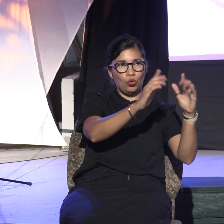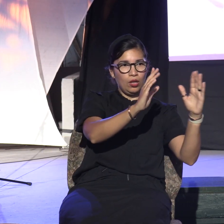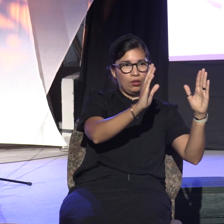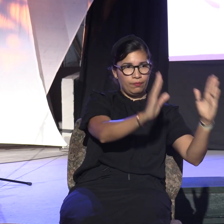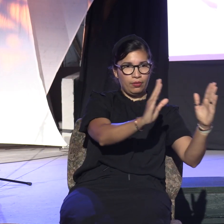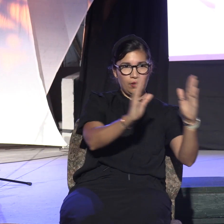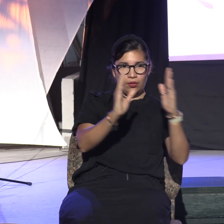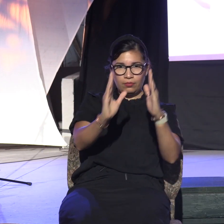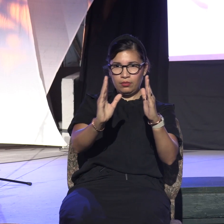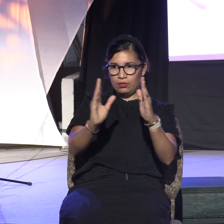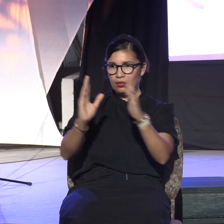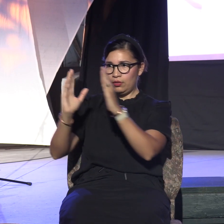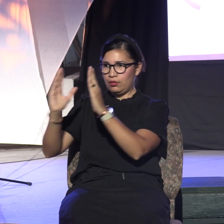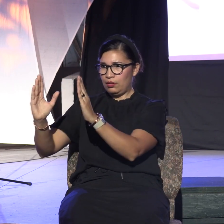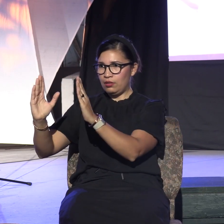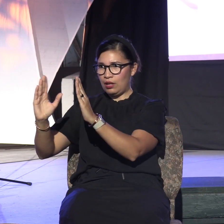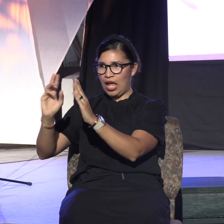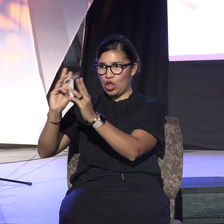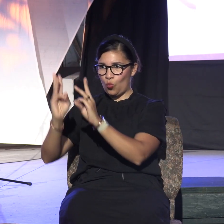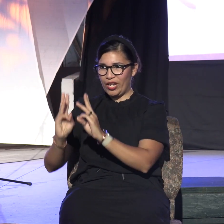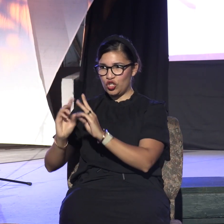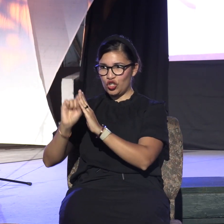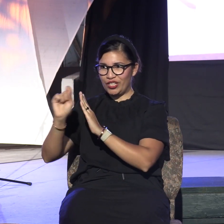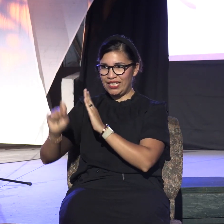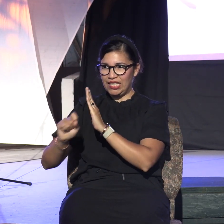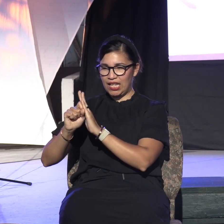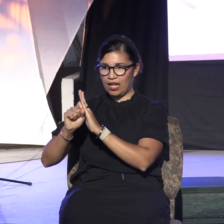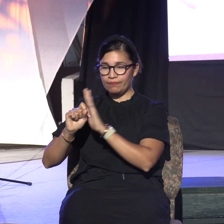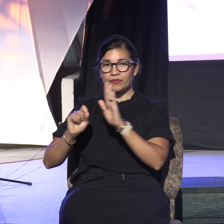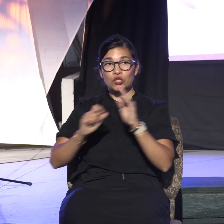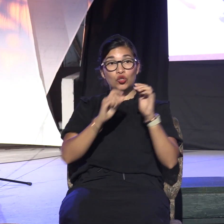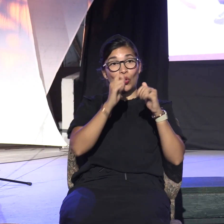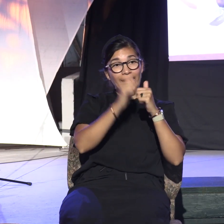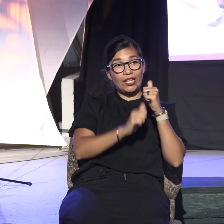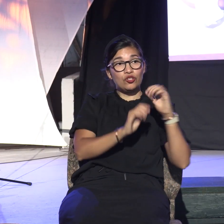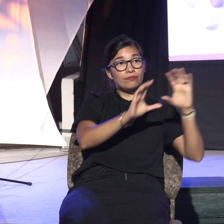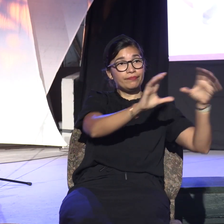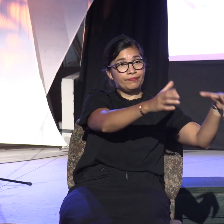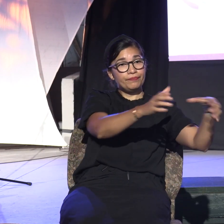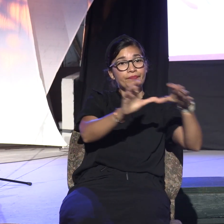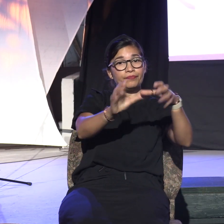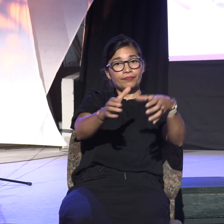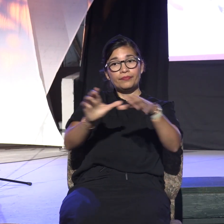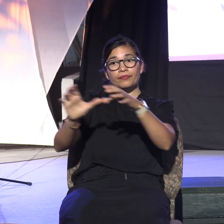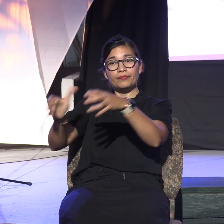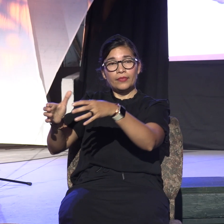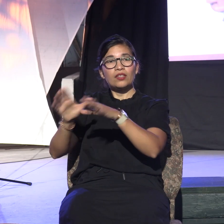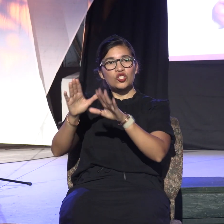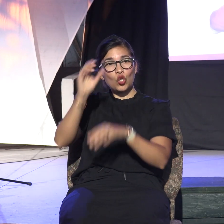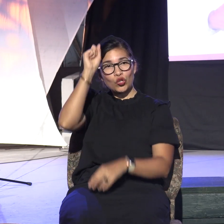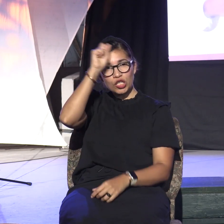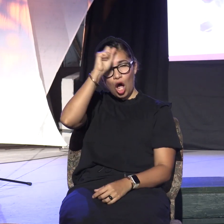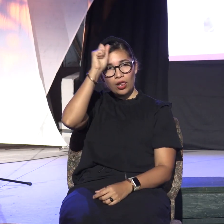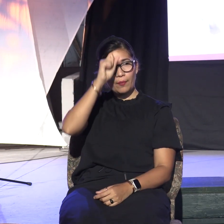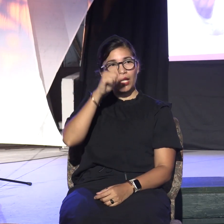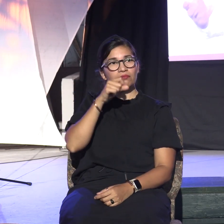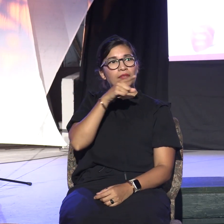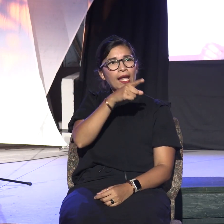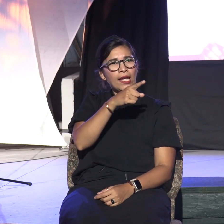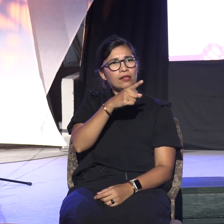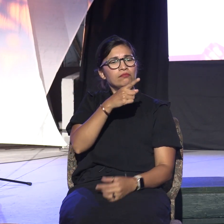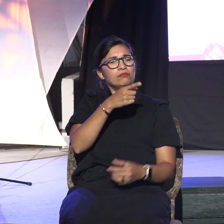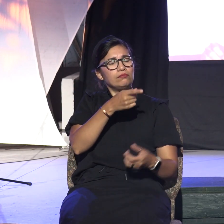Solomon gives us wisdom. He begins with the youth. To those in the spring season of